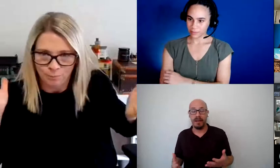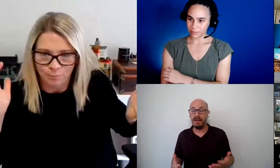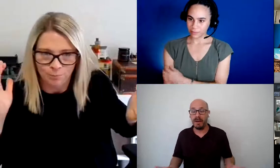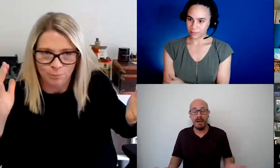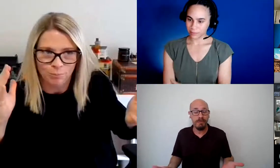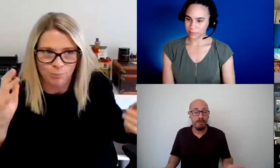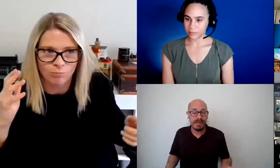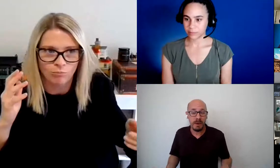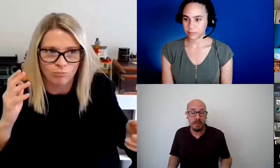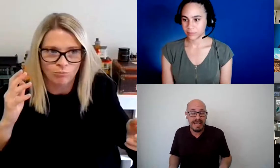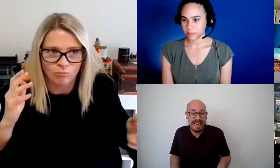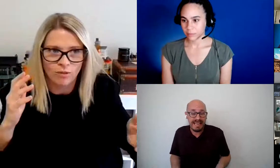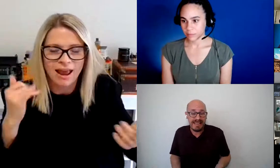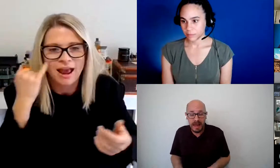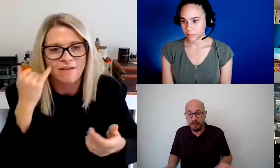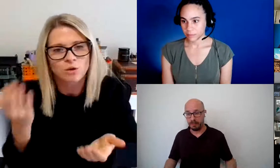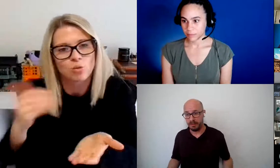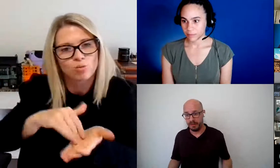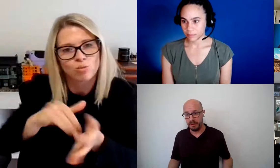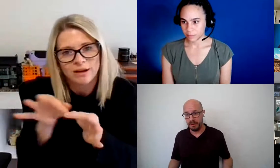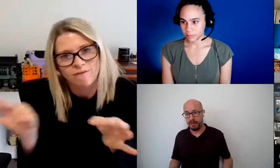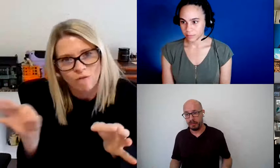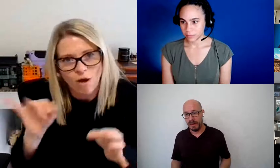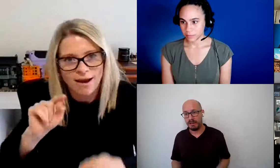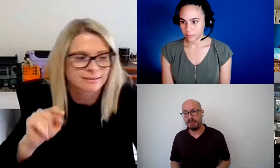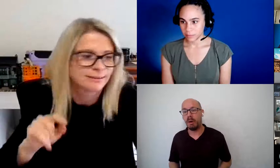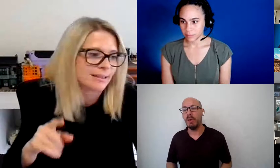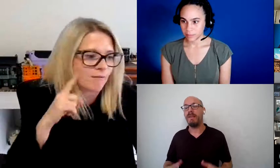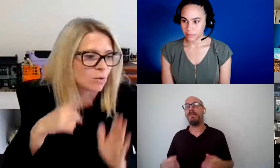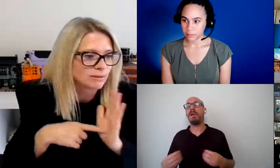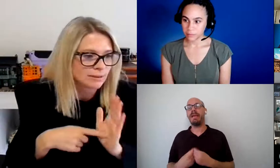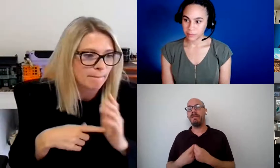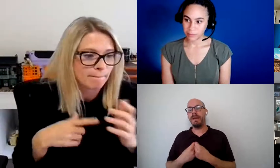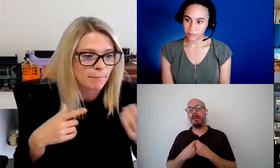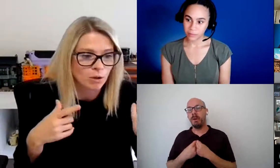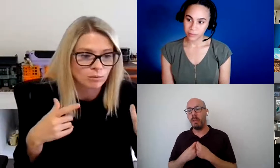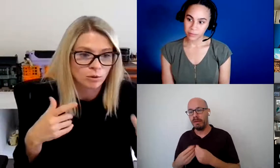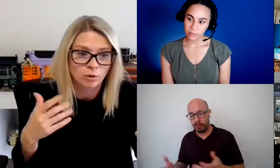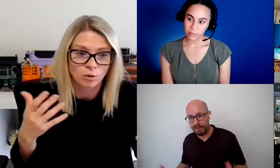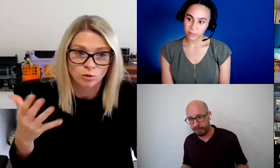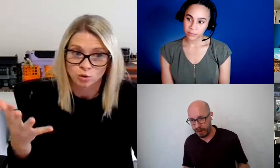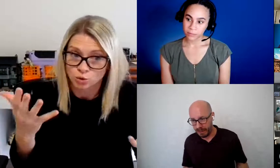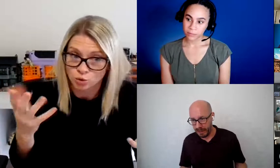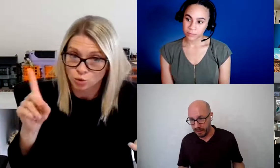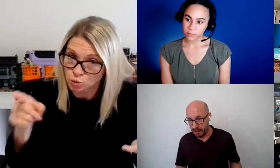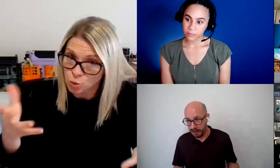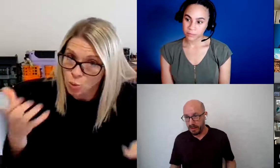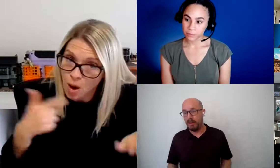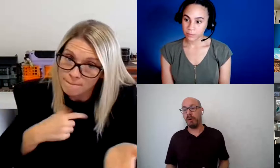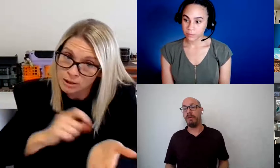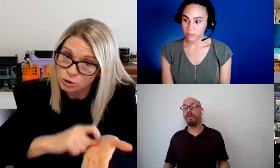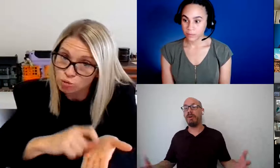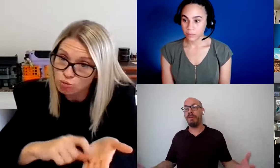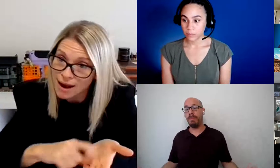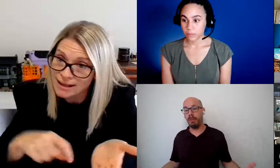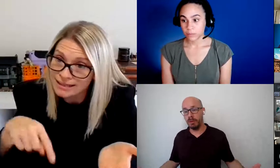a lot of times we don't need the help, right? So if we can figure out a way of reframing it. So for example,